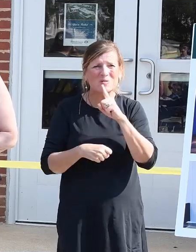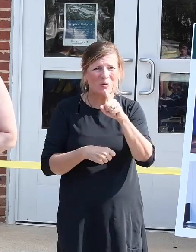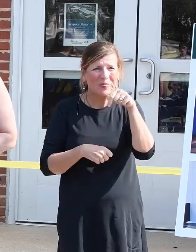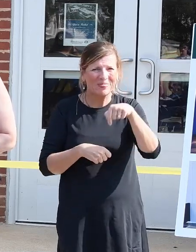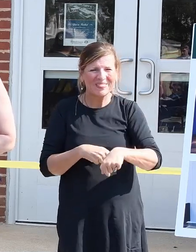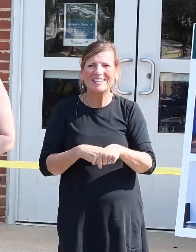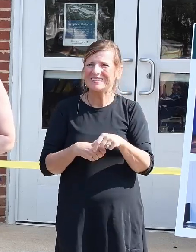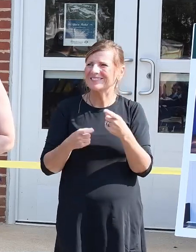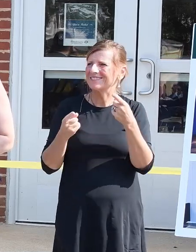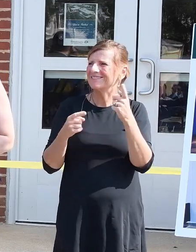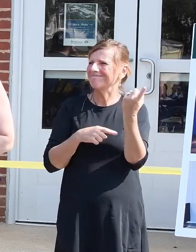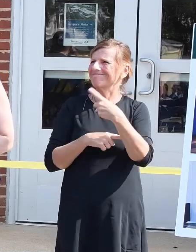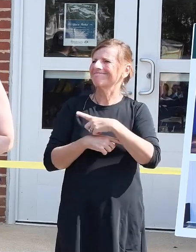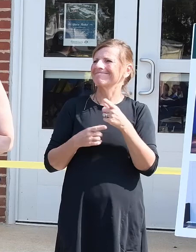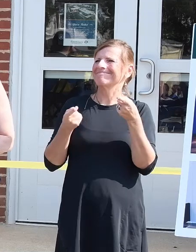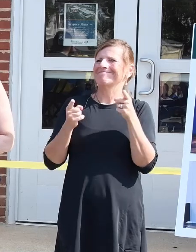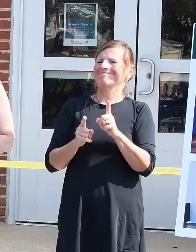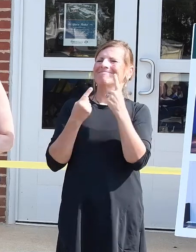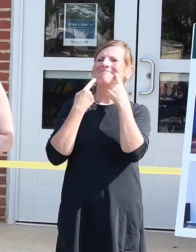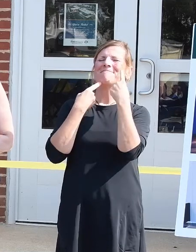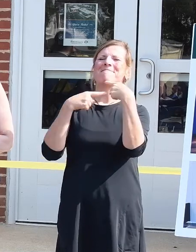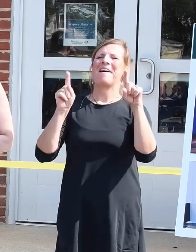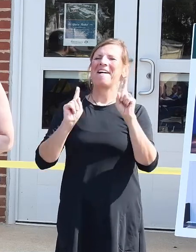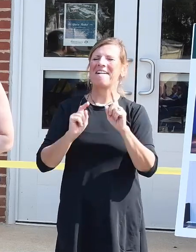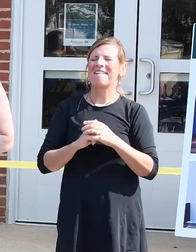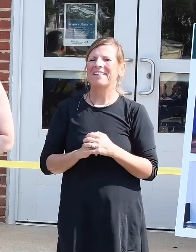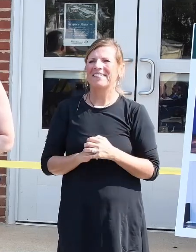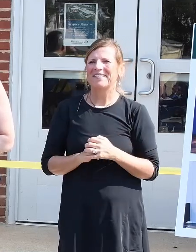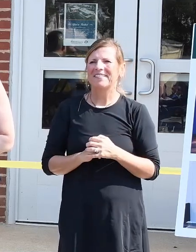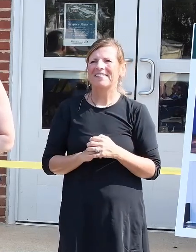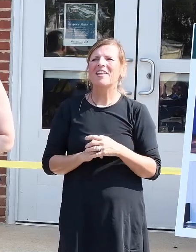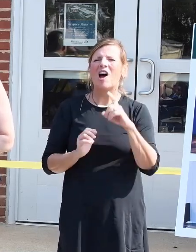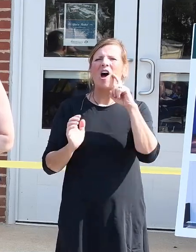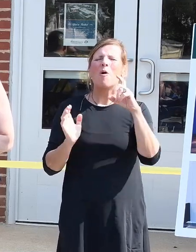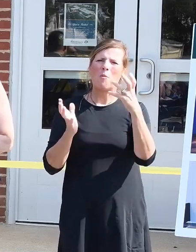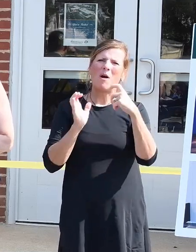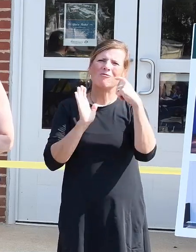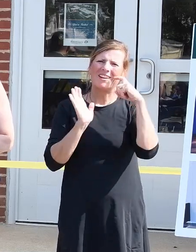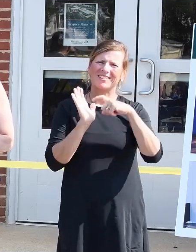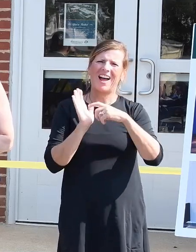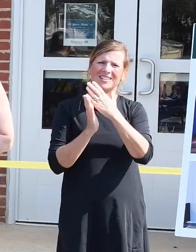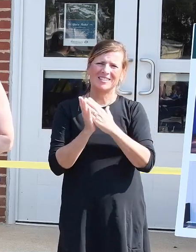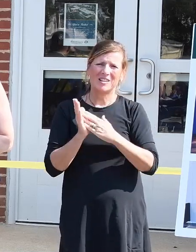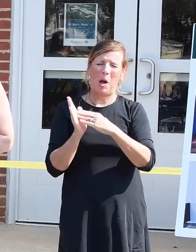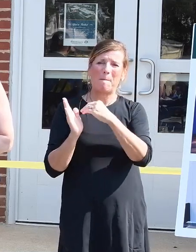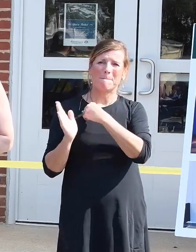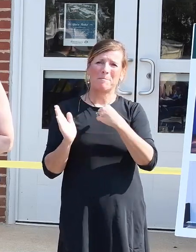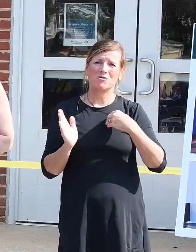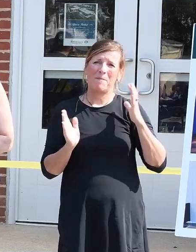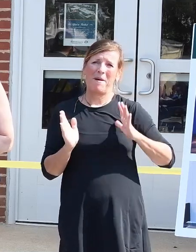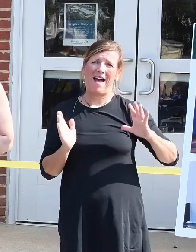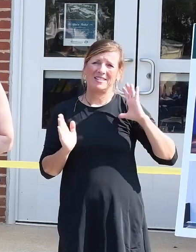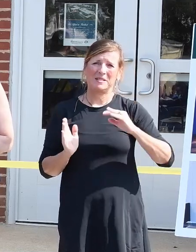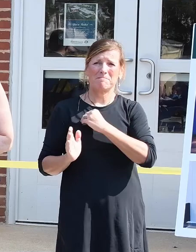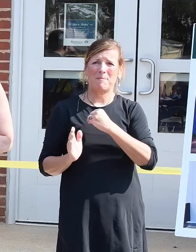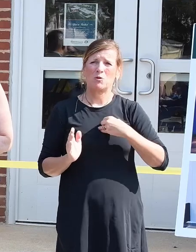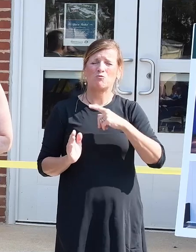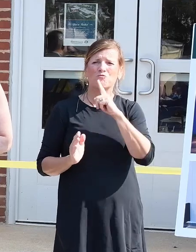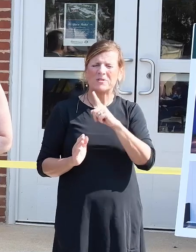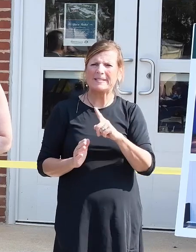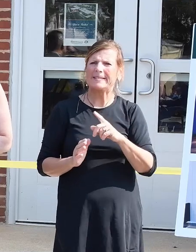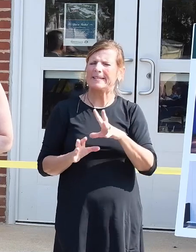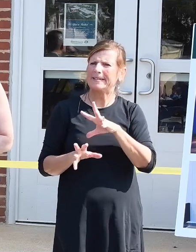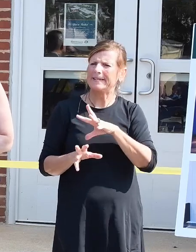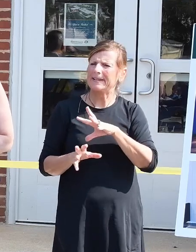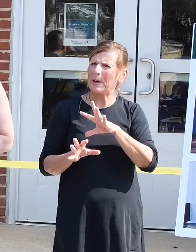could come to being. And so I also want to recognize some members of the delegation and past members as well, who have been really instrumental in